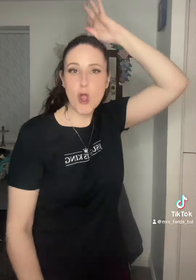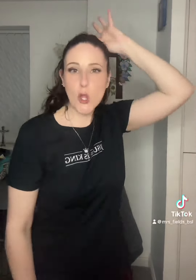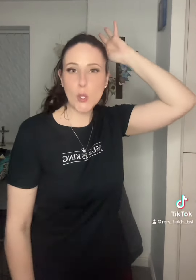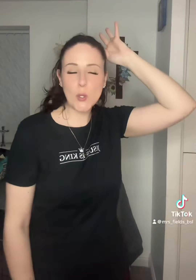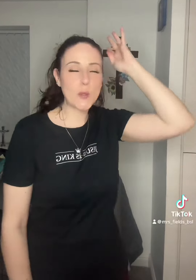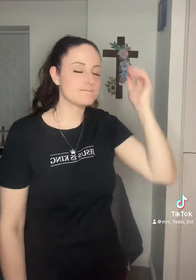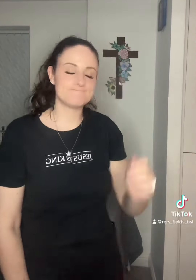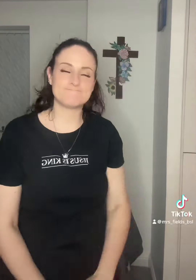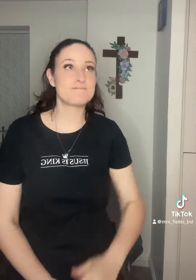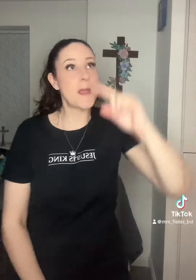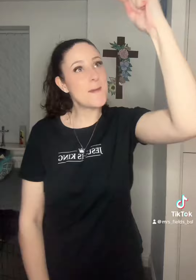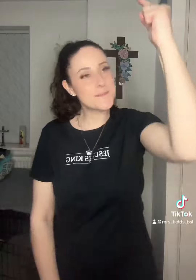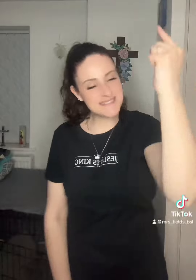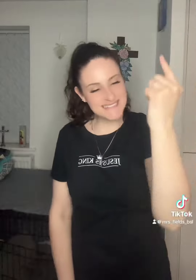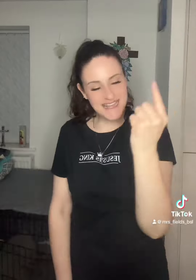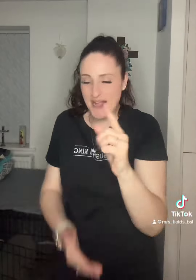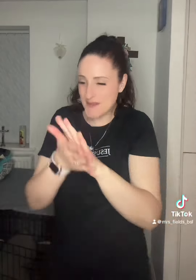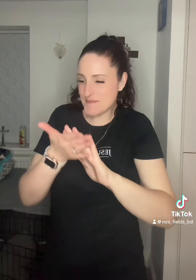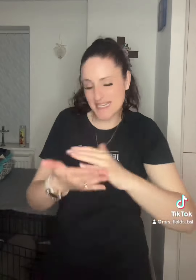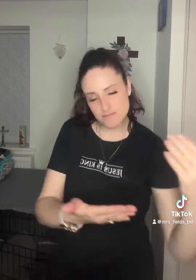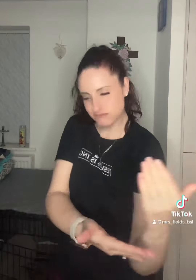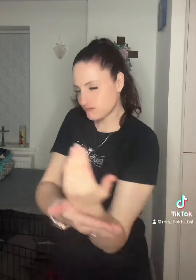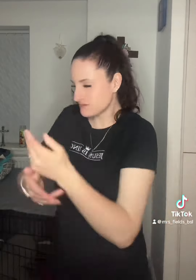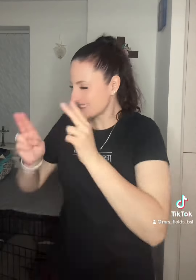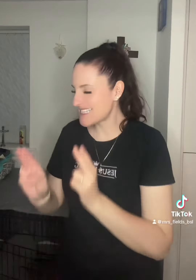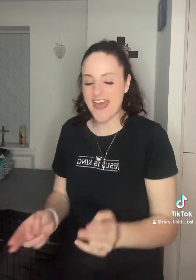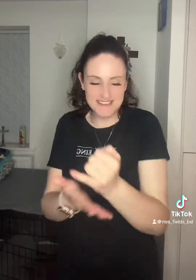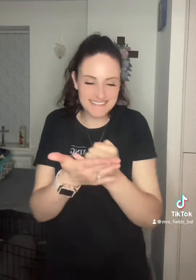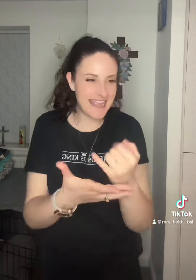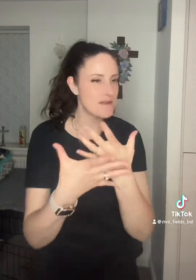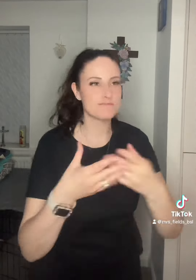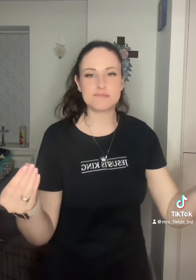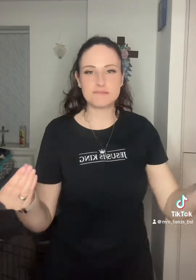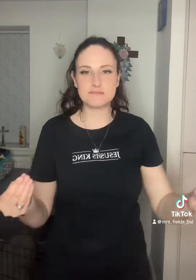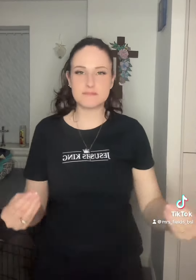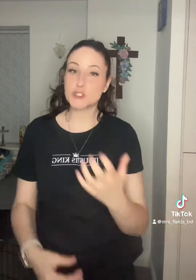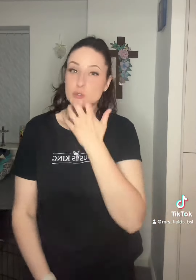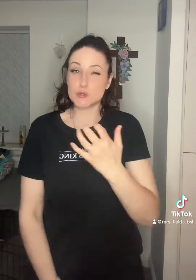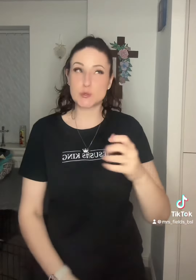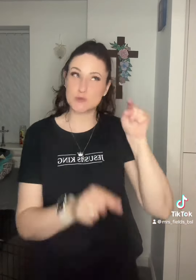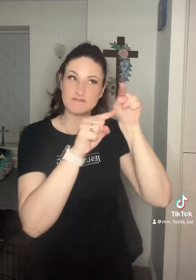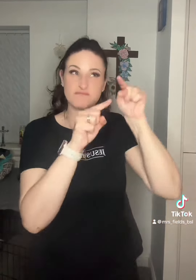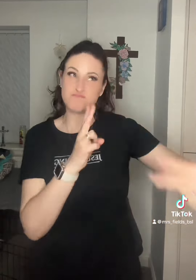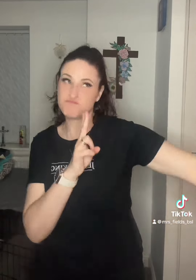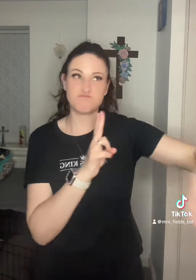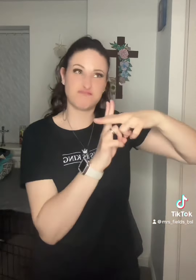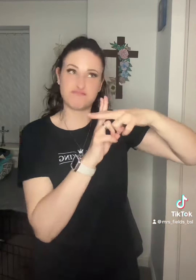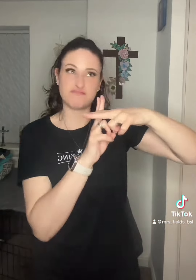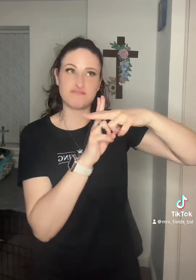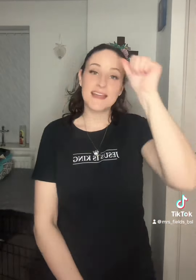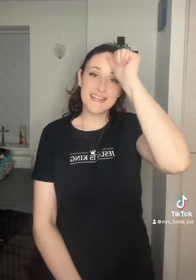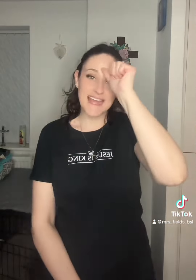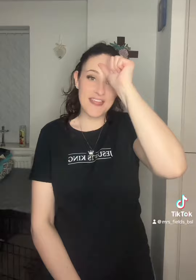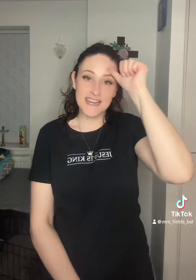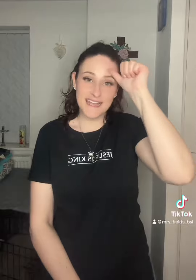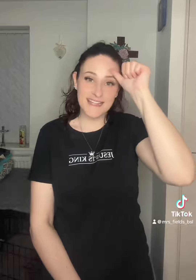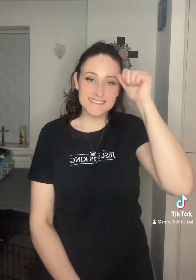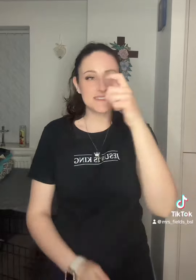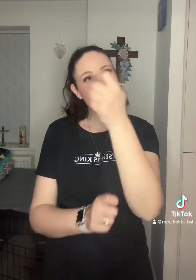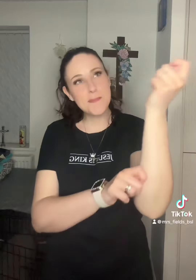them from Rome, but he was there to deliver all of us from sin and death, so they had him killed. Now, for Catholics, Palm Sunday is a